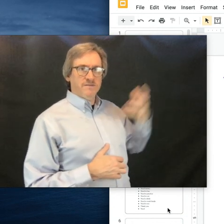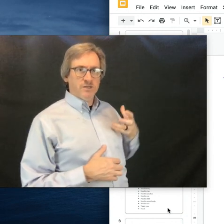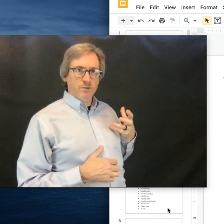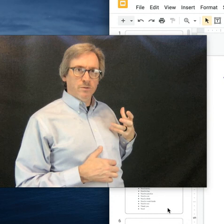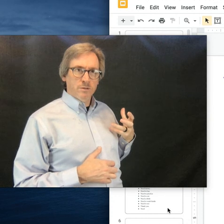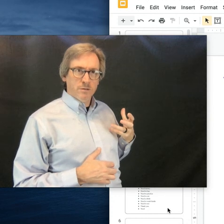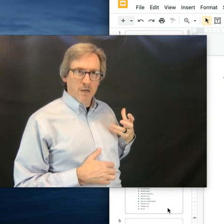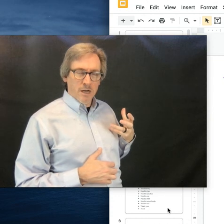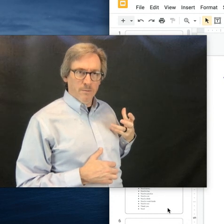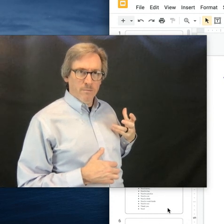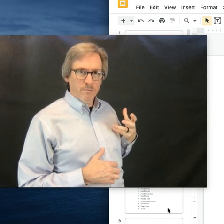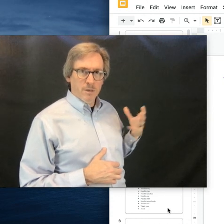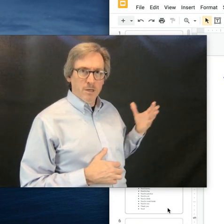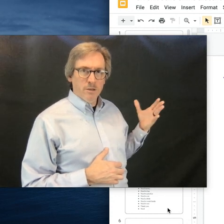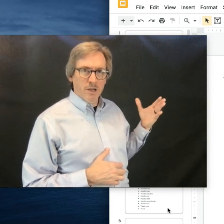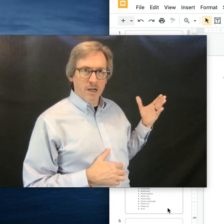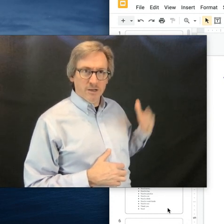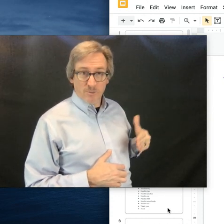person gives you